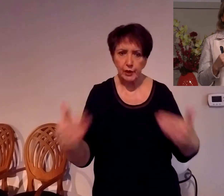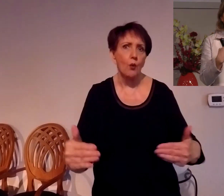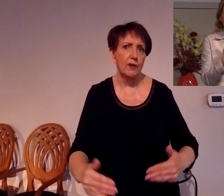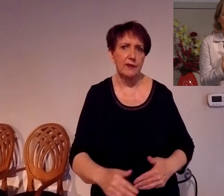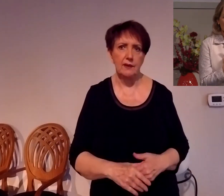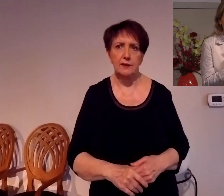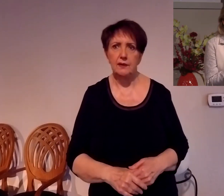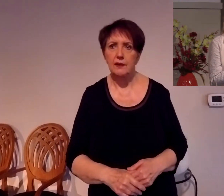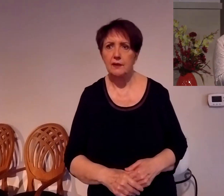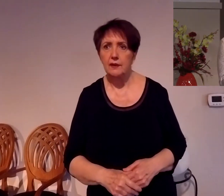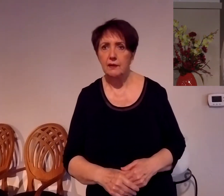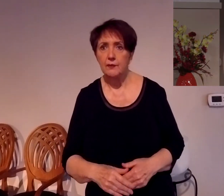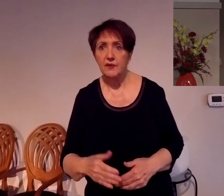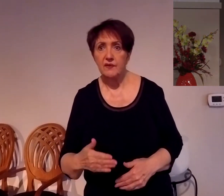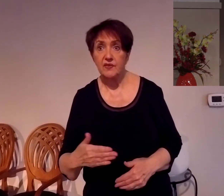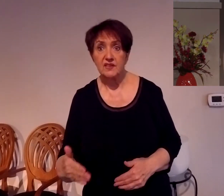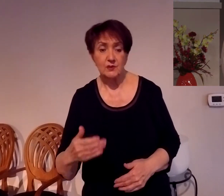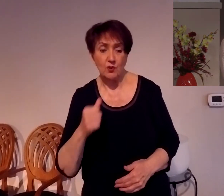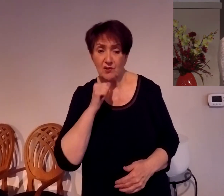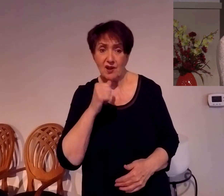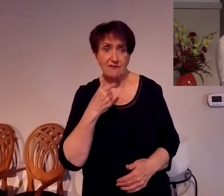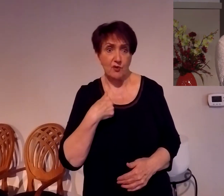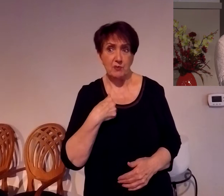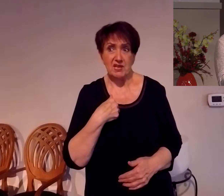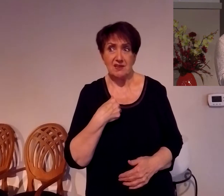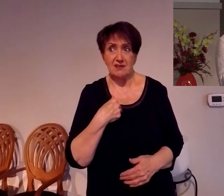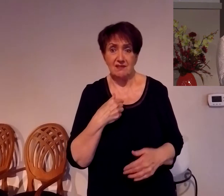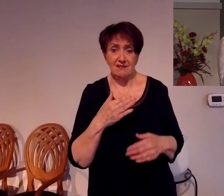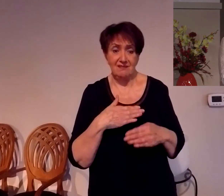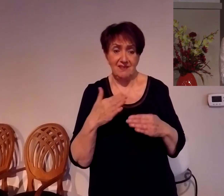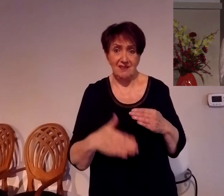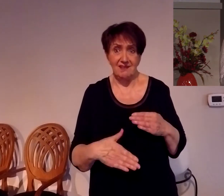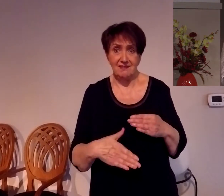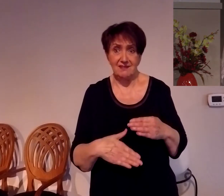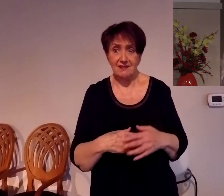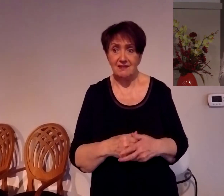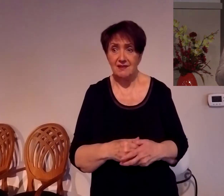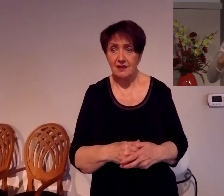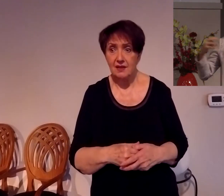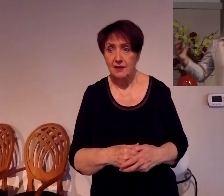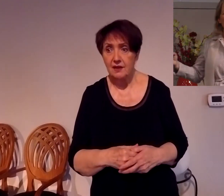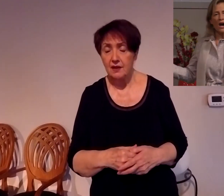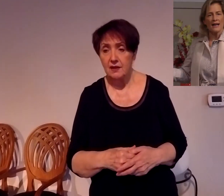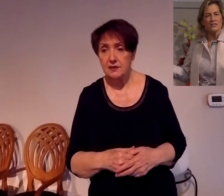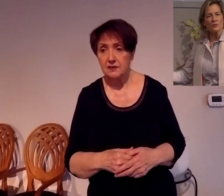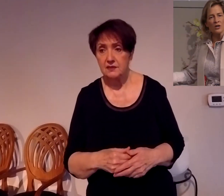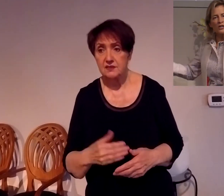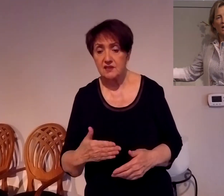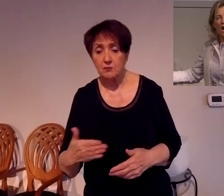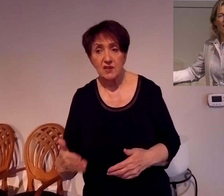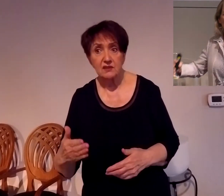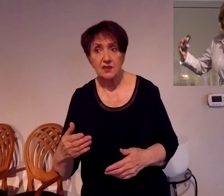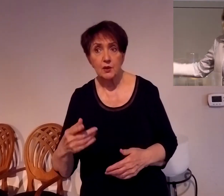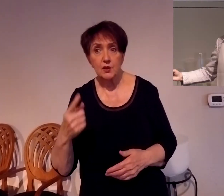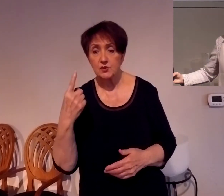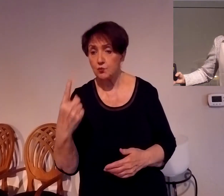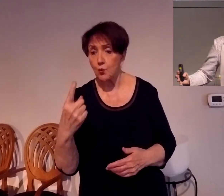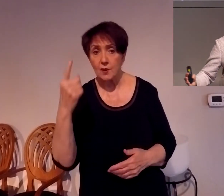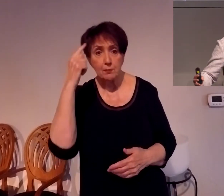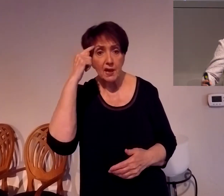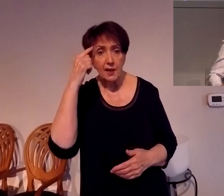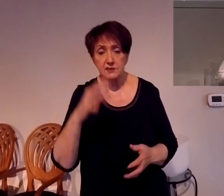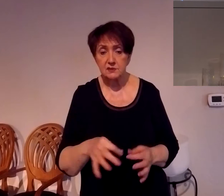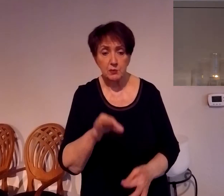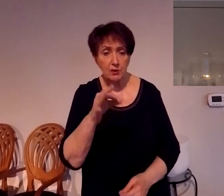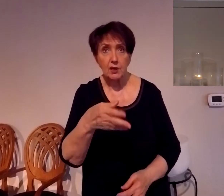it was stuff that actually wasn't even for me in the end. It was something that this one mind, Spirit God, whatever we